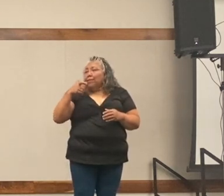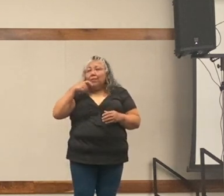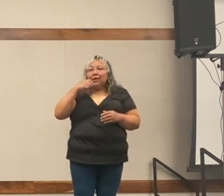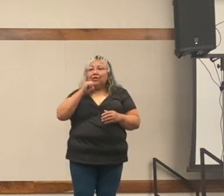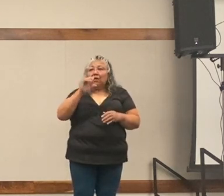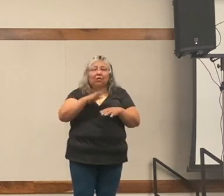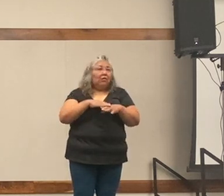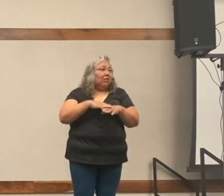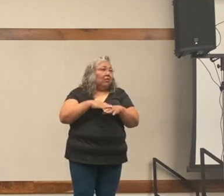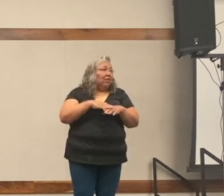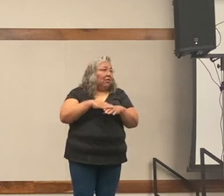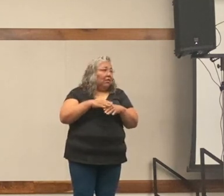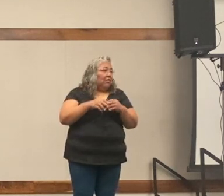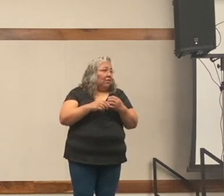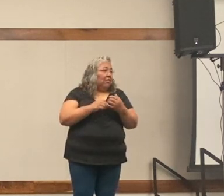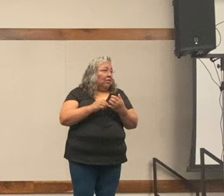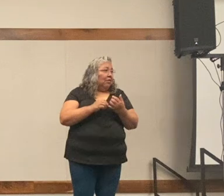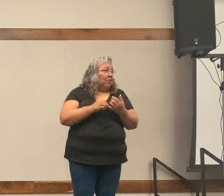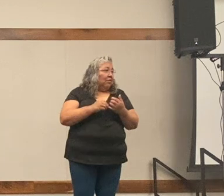Is my mic not on? My mic is on.